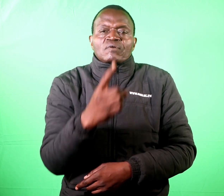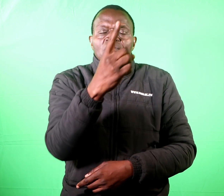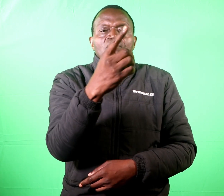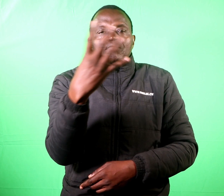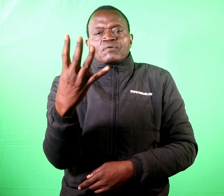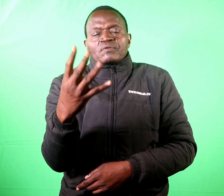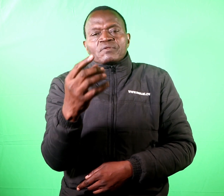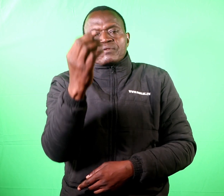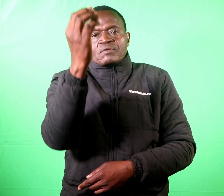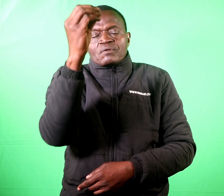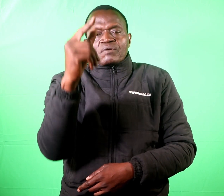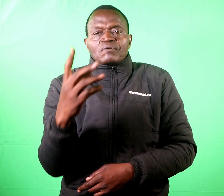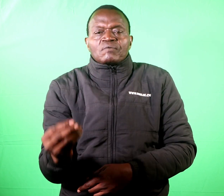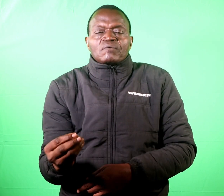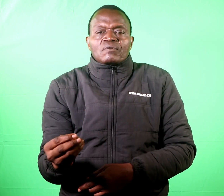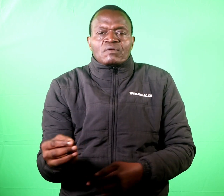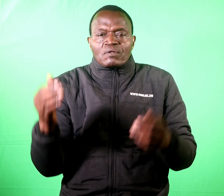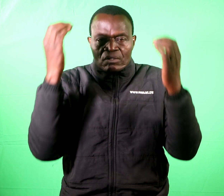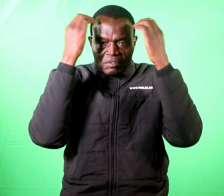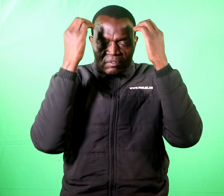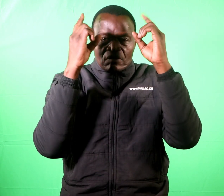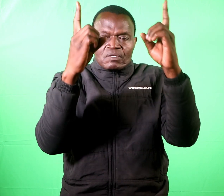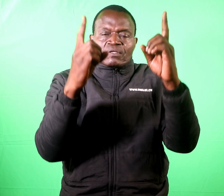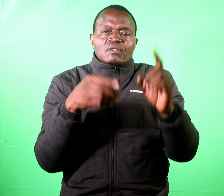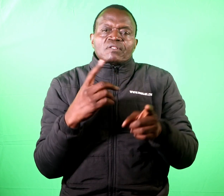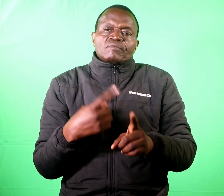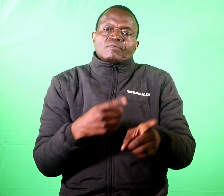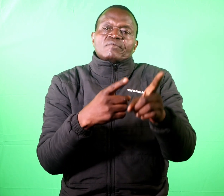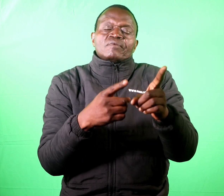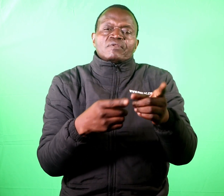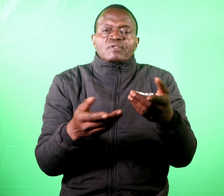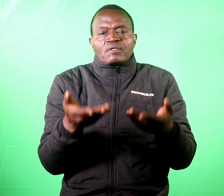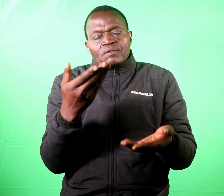14%. Education and related infrastructure improvements,